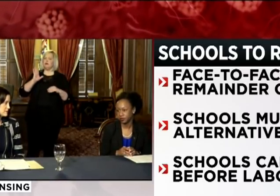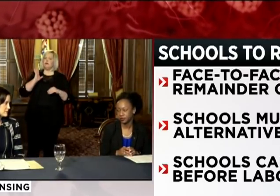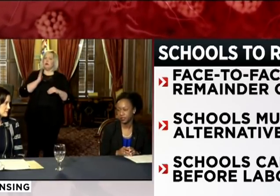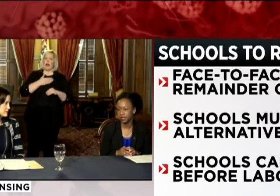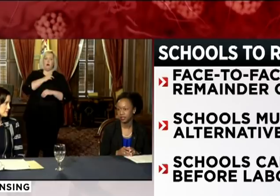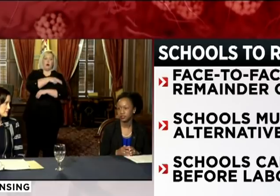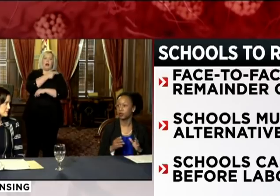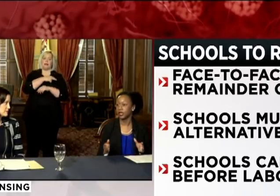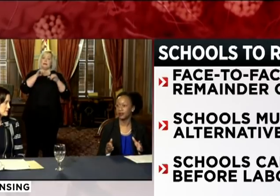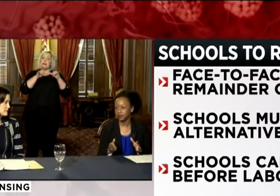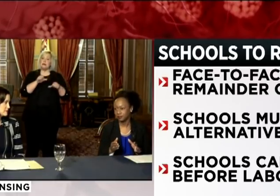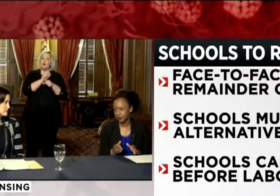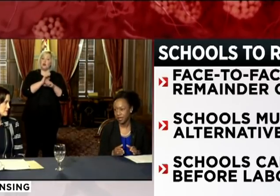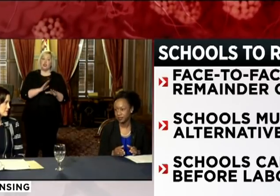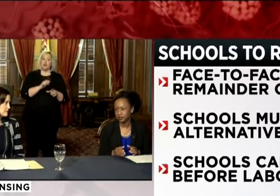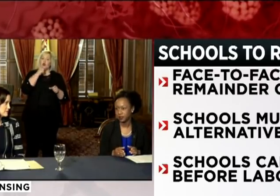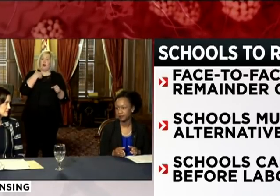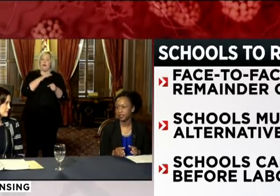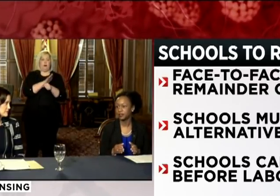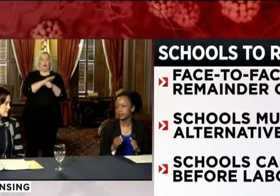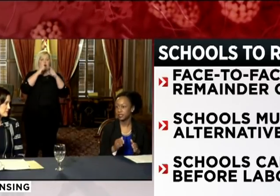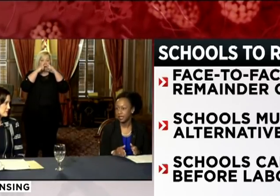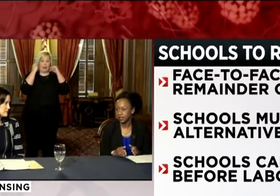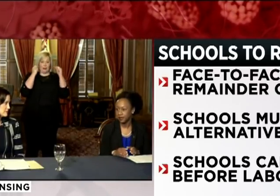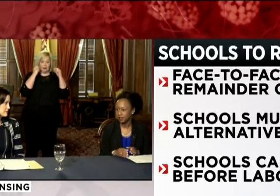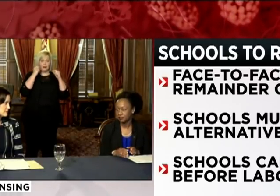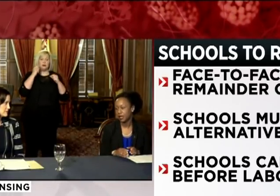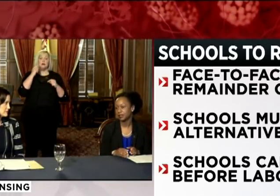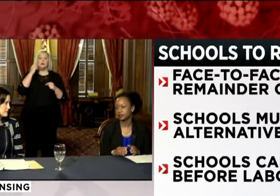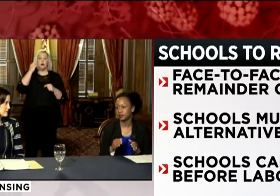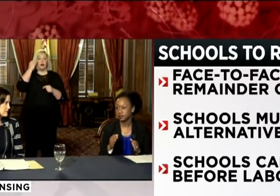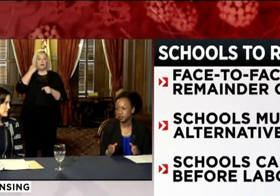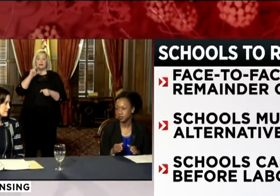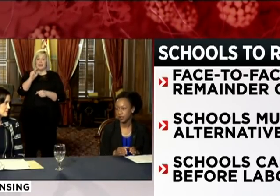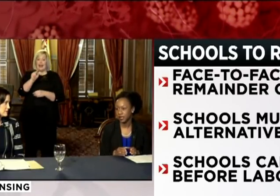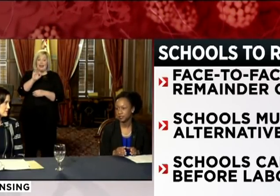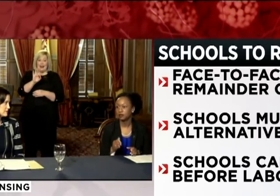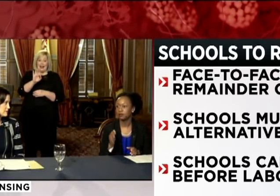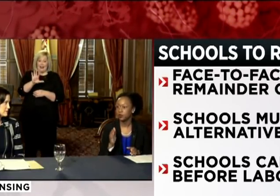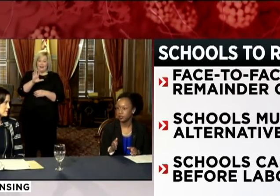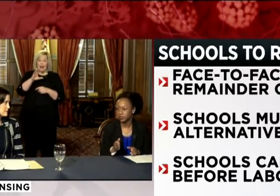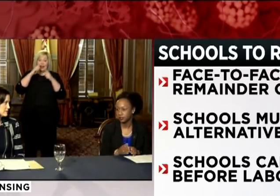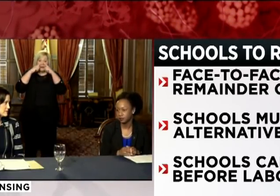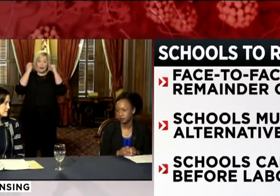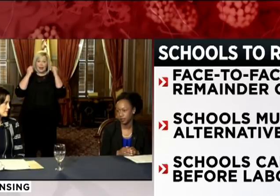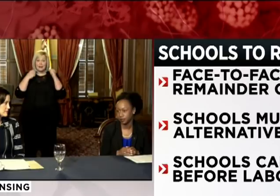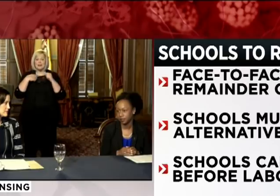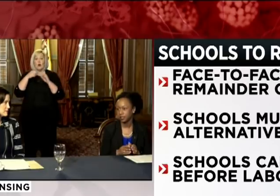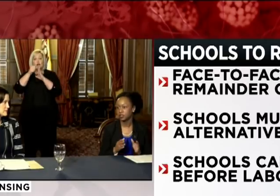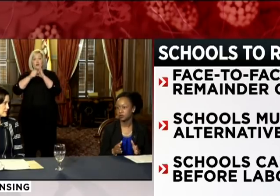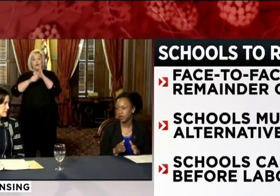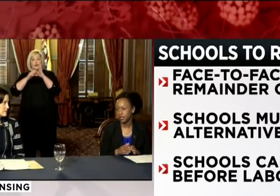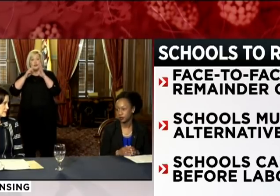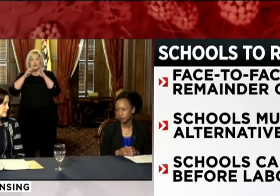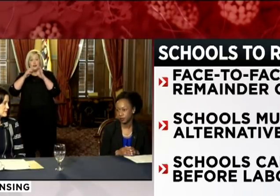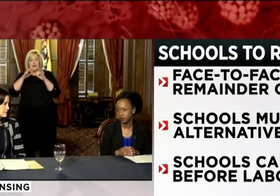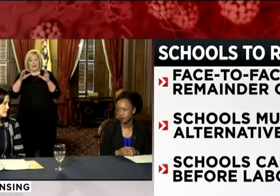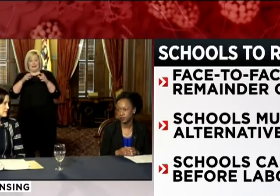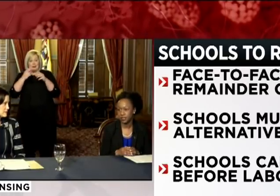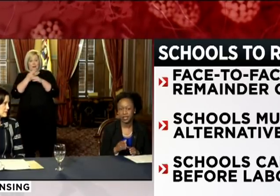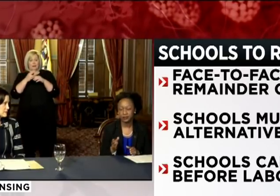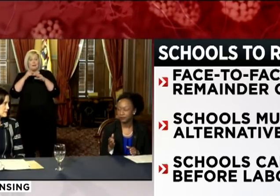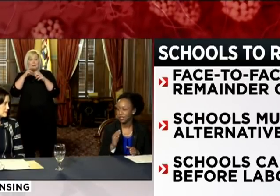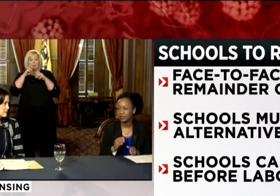hospital workers don't have enough masks. So if there is an N95 mask or a surgical mask, we want it to go directly to our